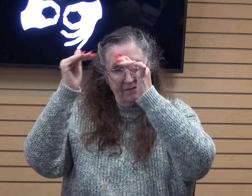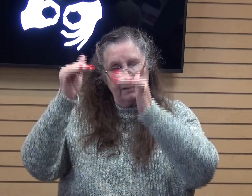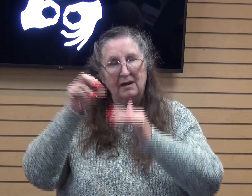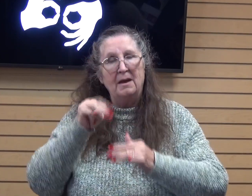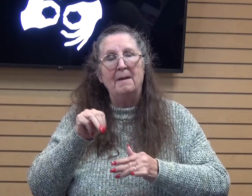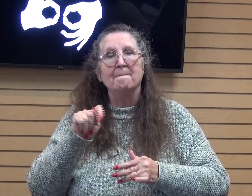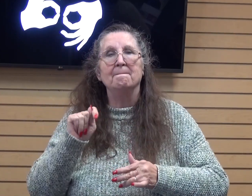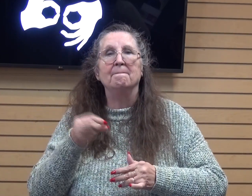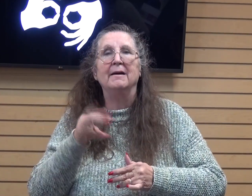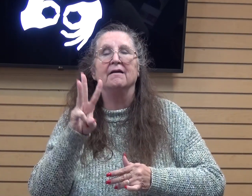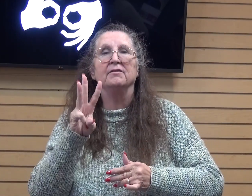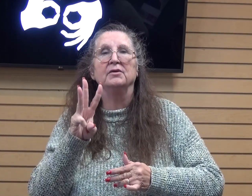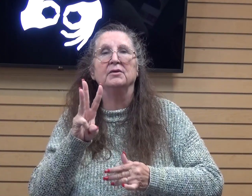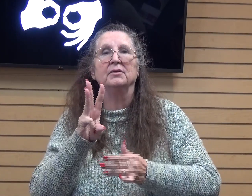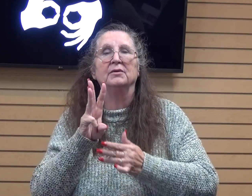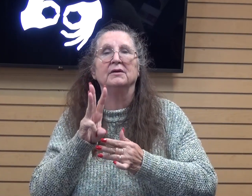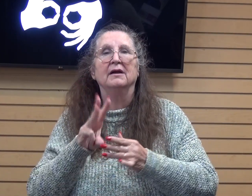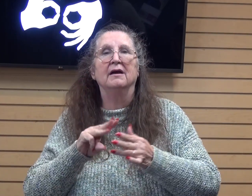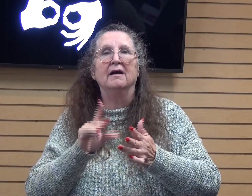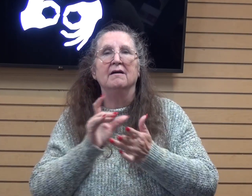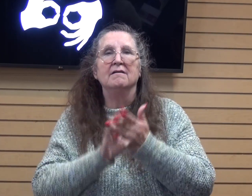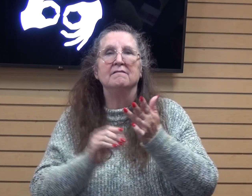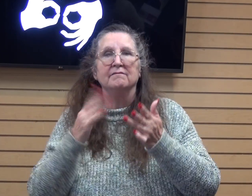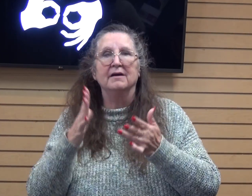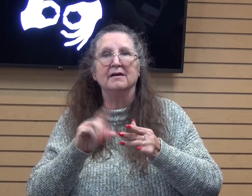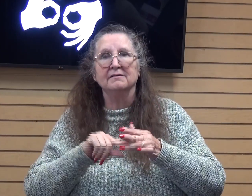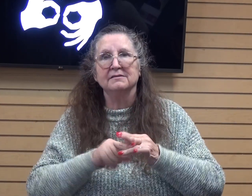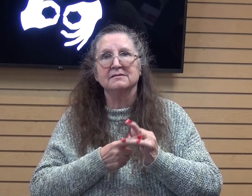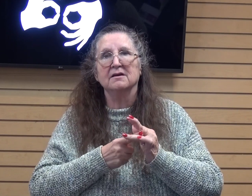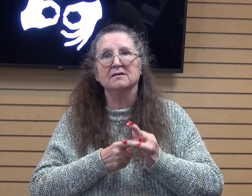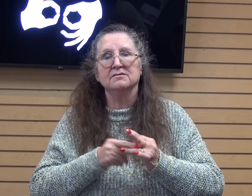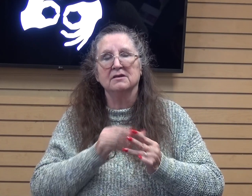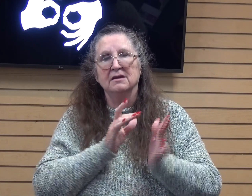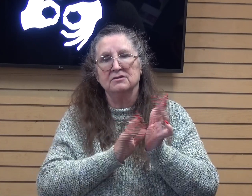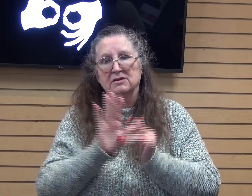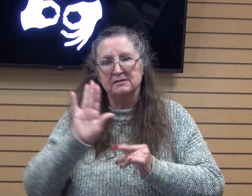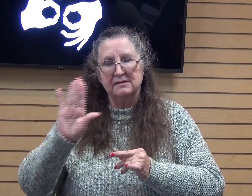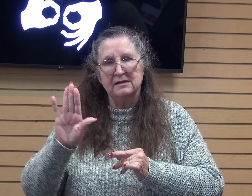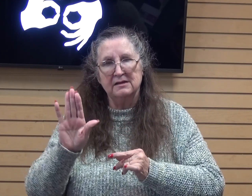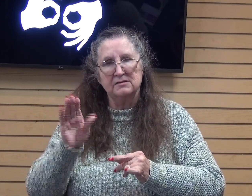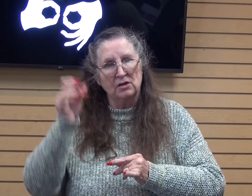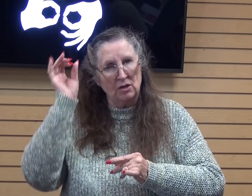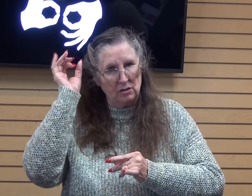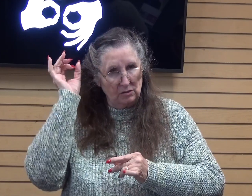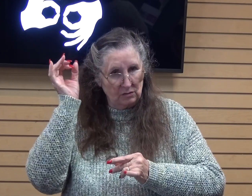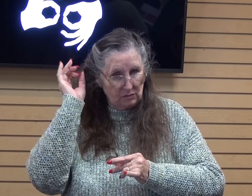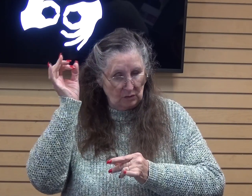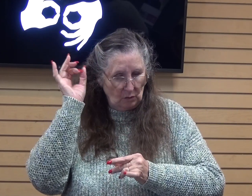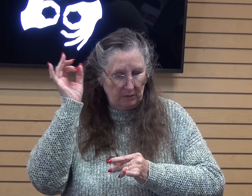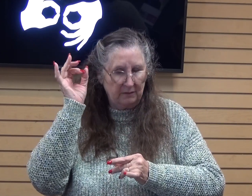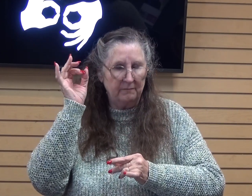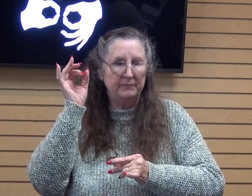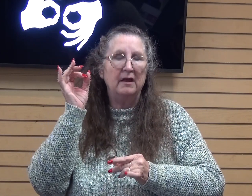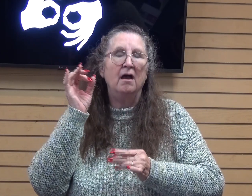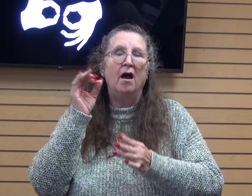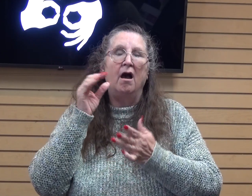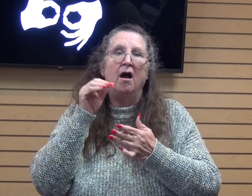known as Jesus' Sermon on the Mount. The size of the crowd following Jesus by this point in his ministry has